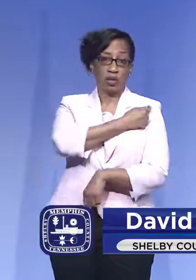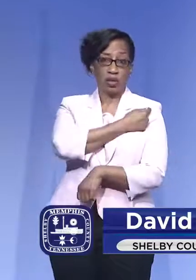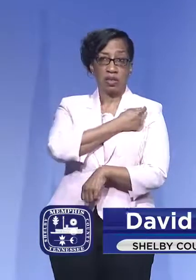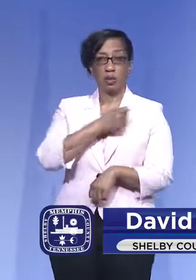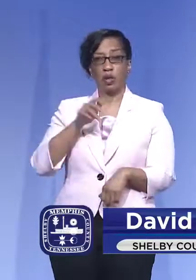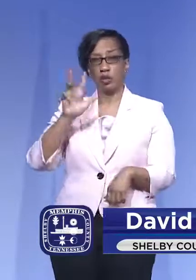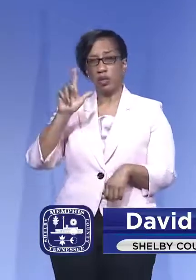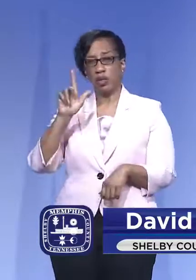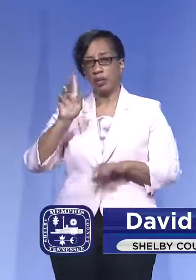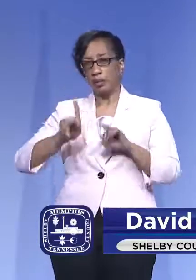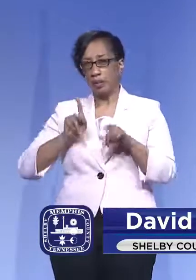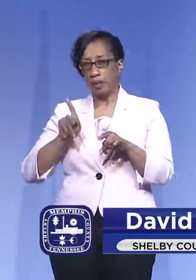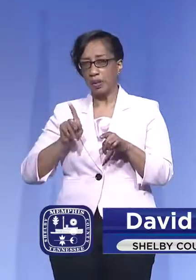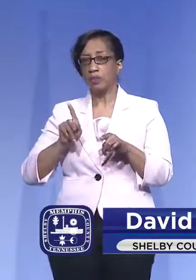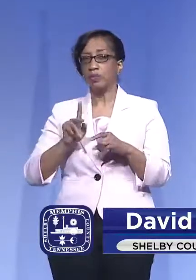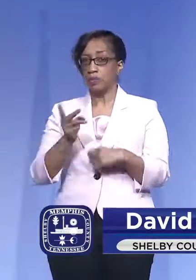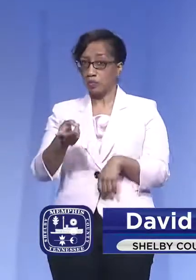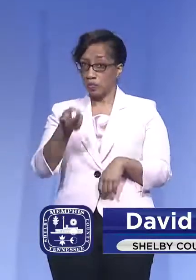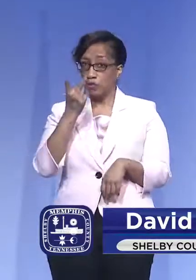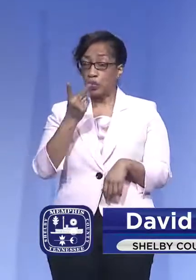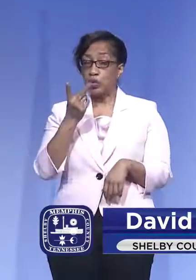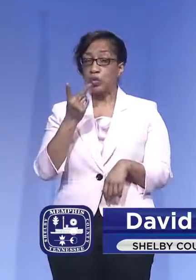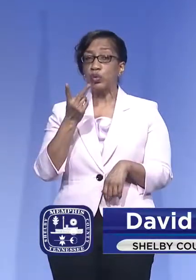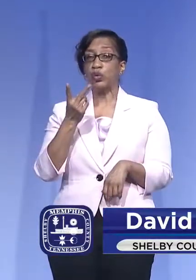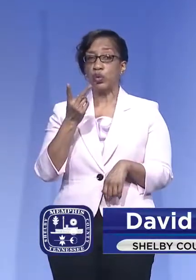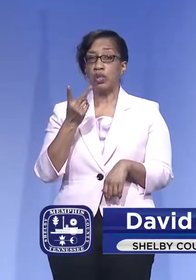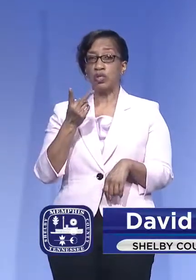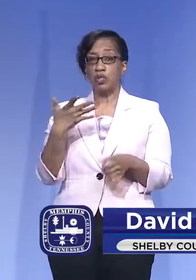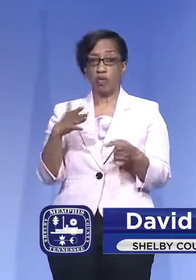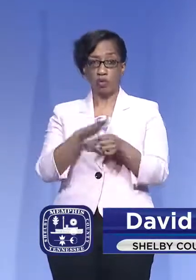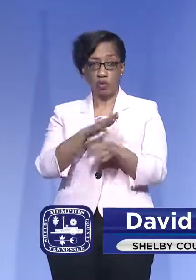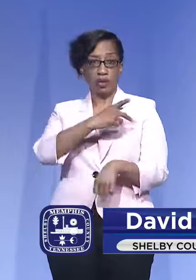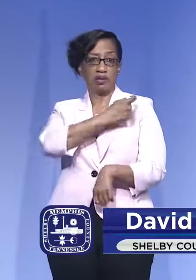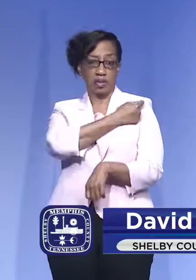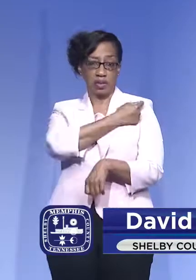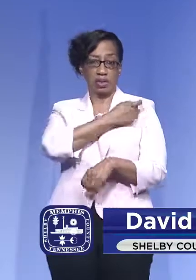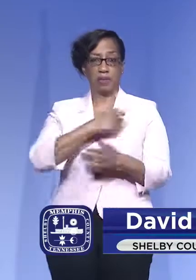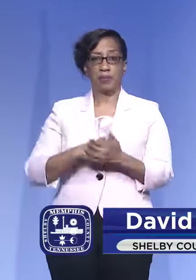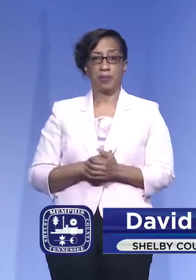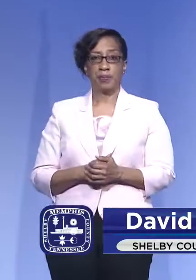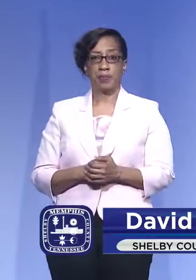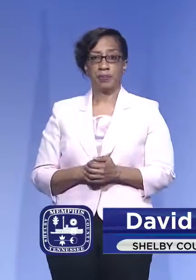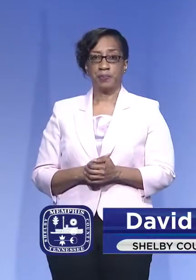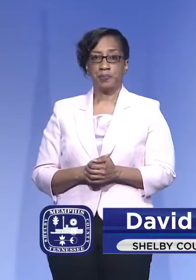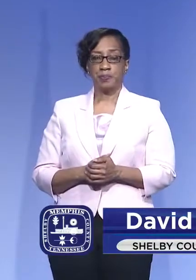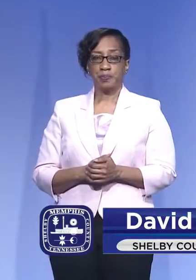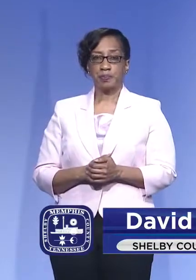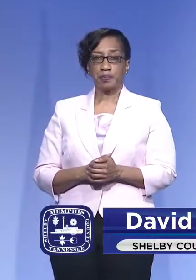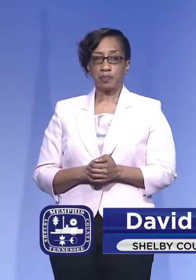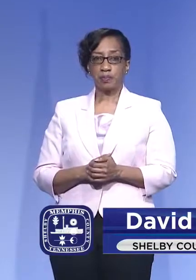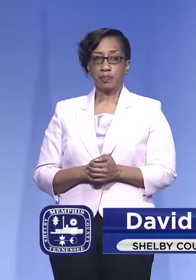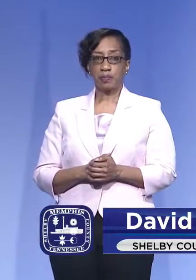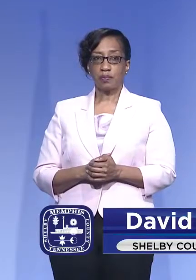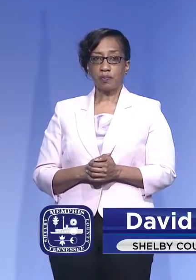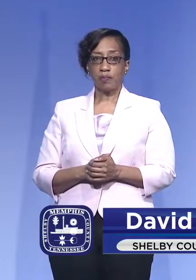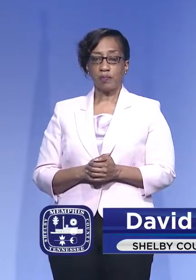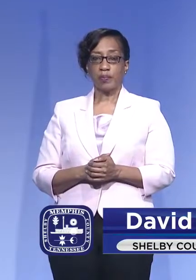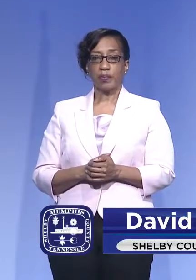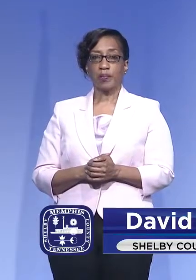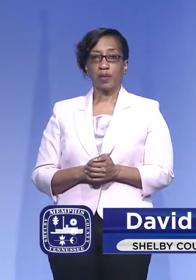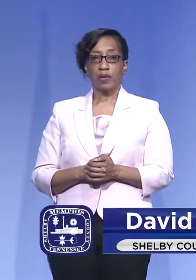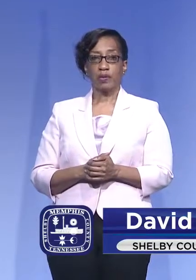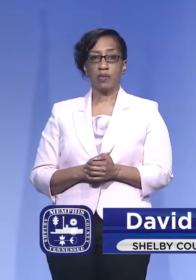23% of the population having two doses and therefore fully vaccinated. Some events that I want to raise to your